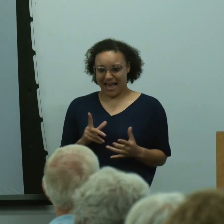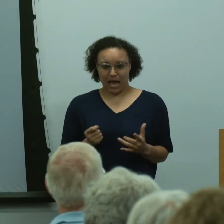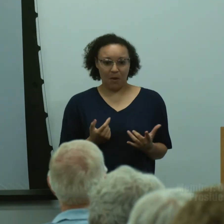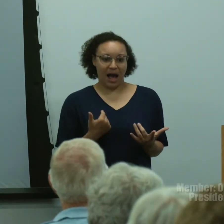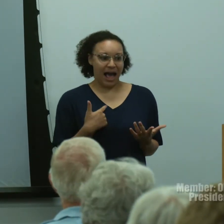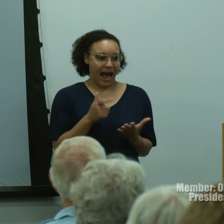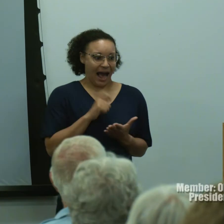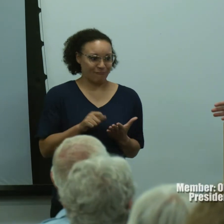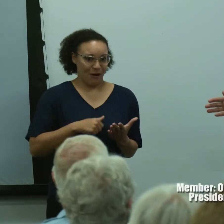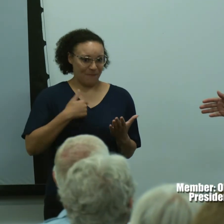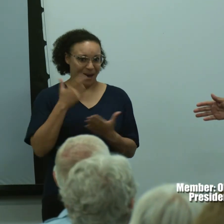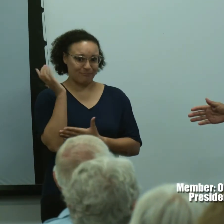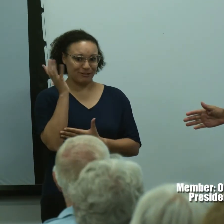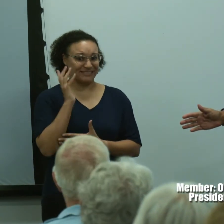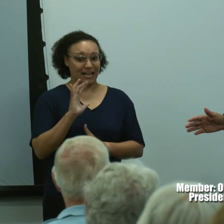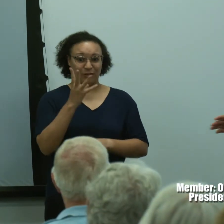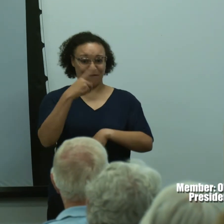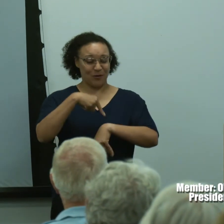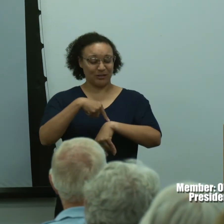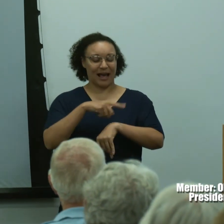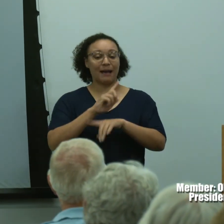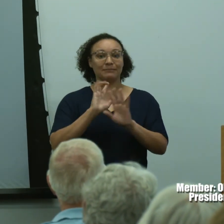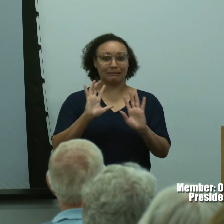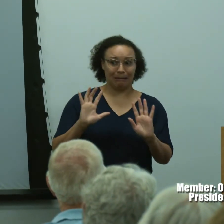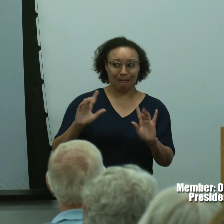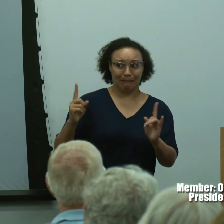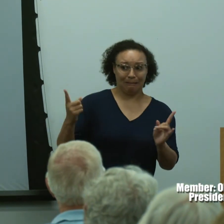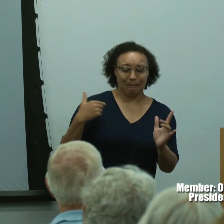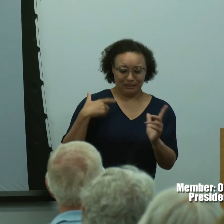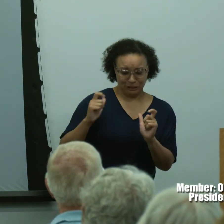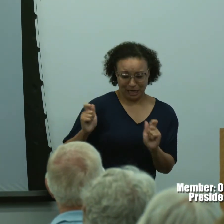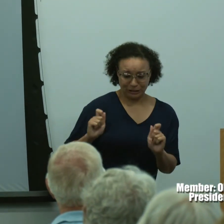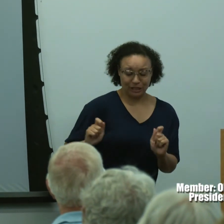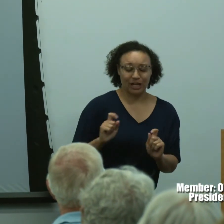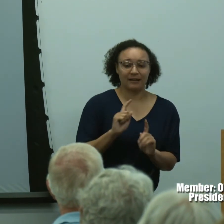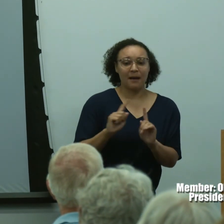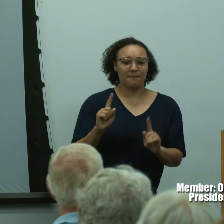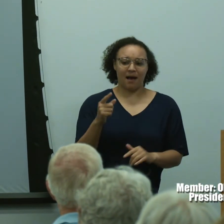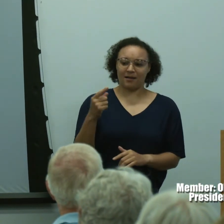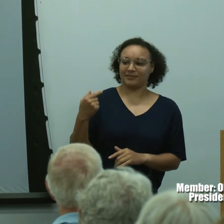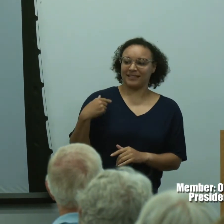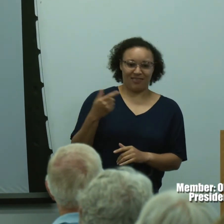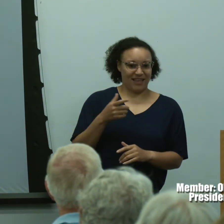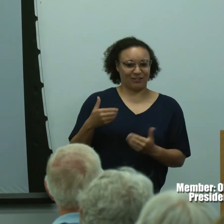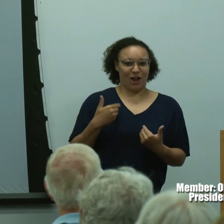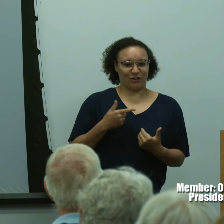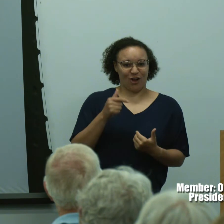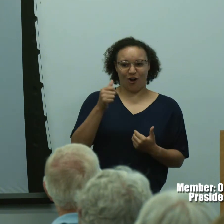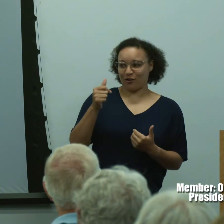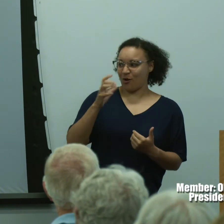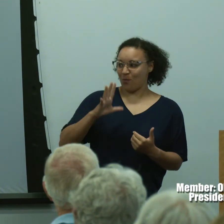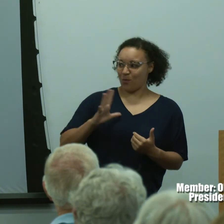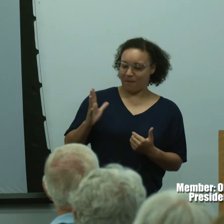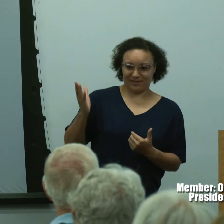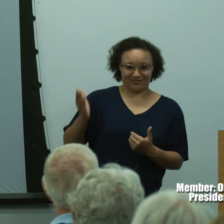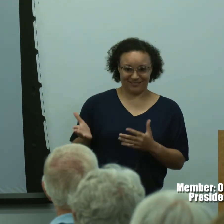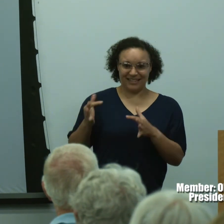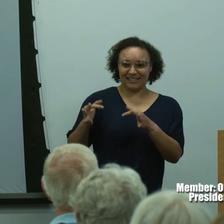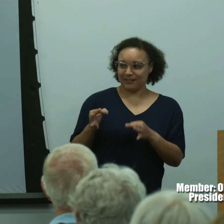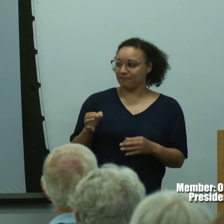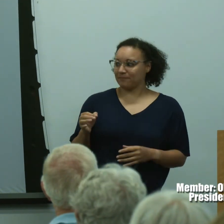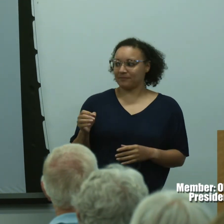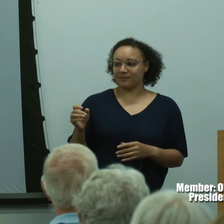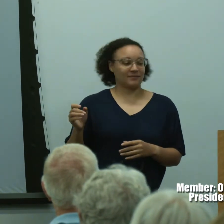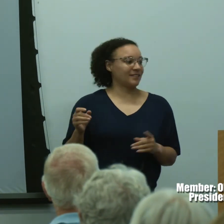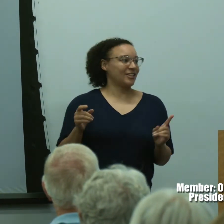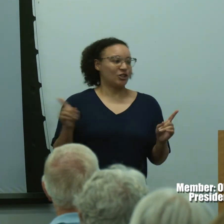times now. This young lady next to me, when someone used the word, Professor Turner used the word gerrymander, she